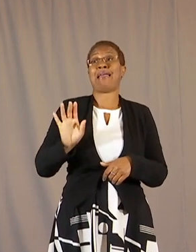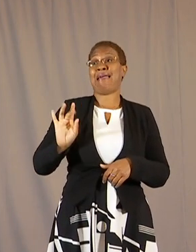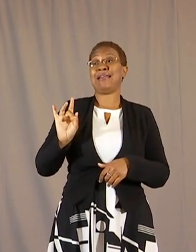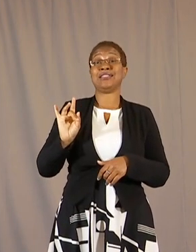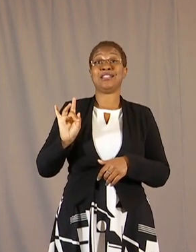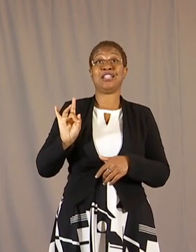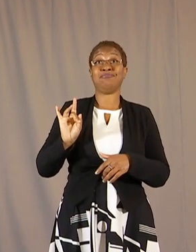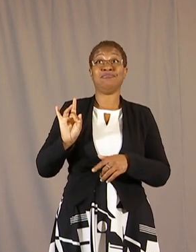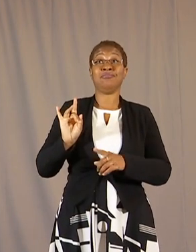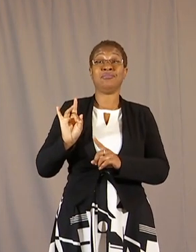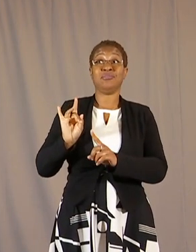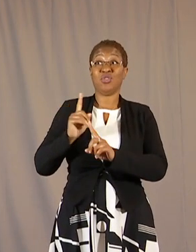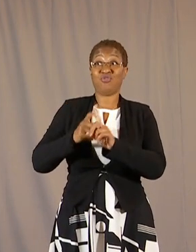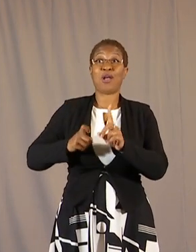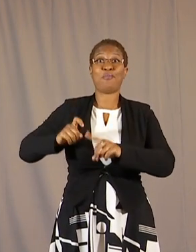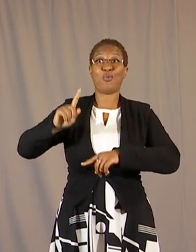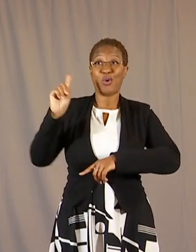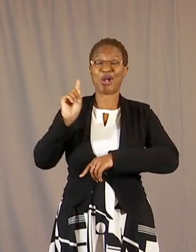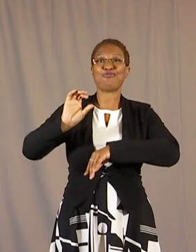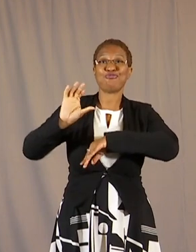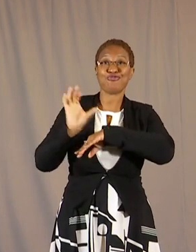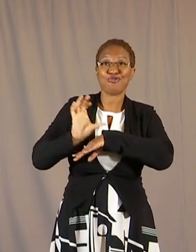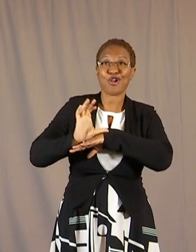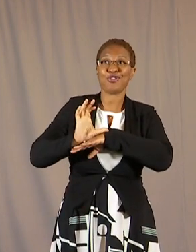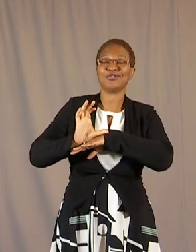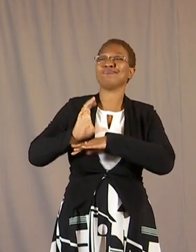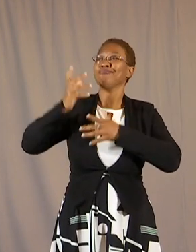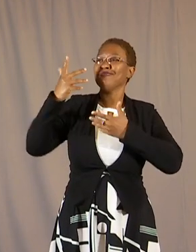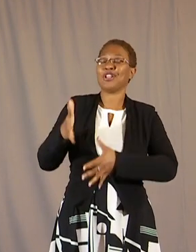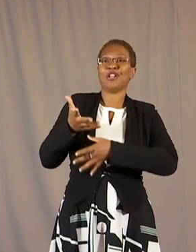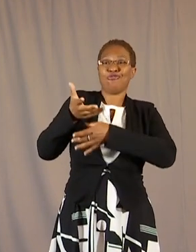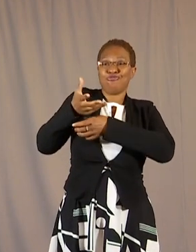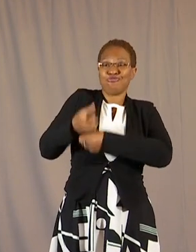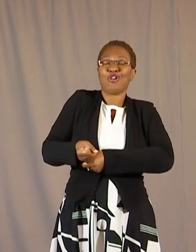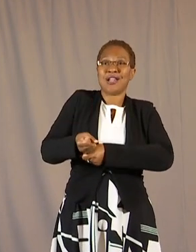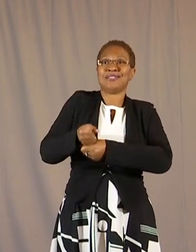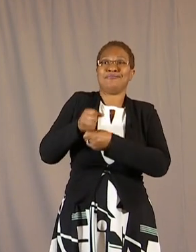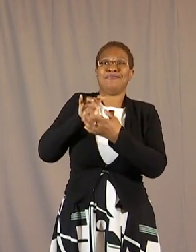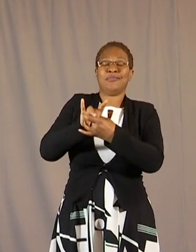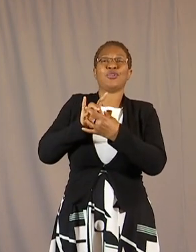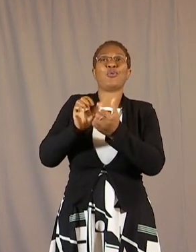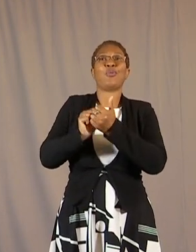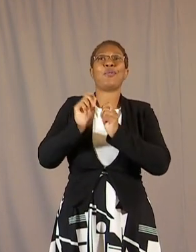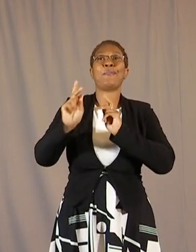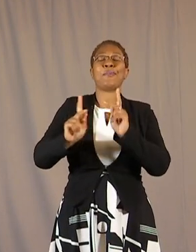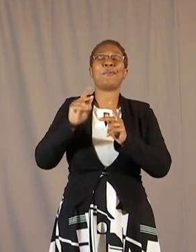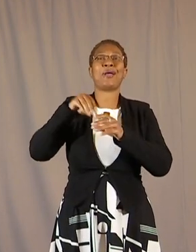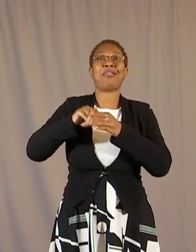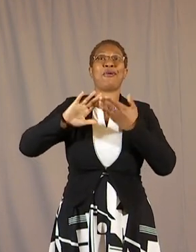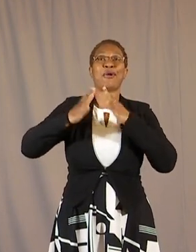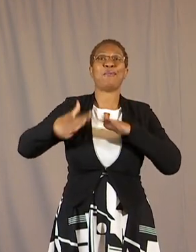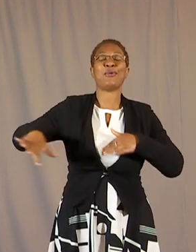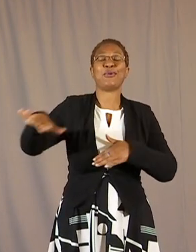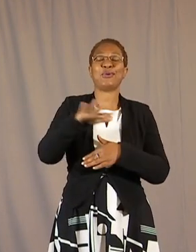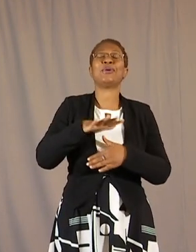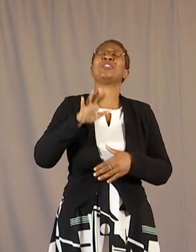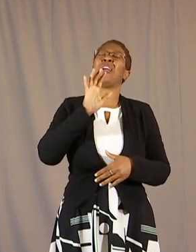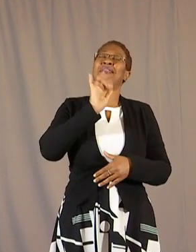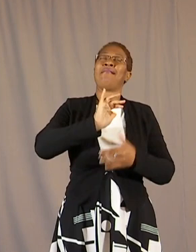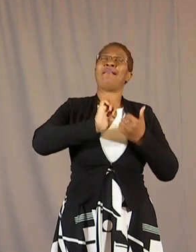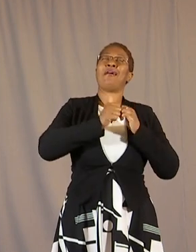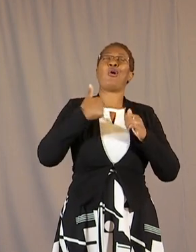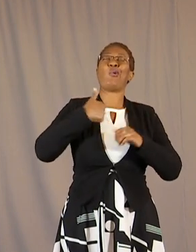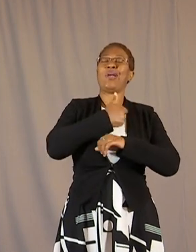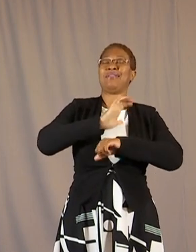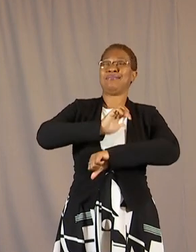churches, trusted, you know, entities within the community. So we were setting up those type of services.